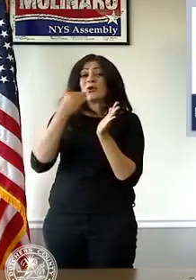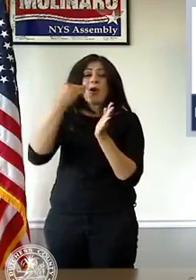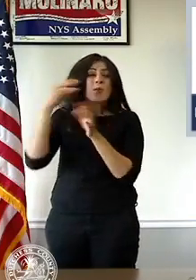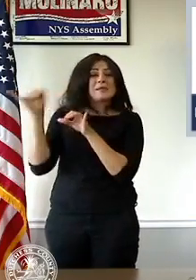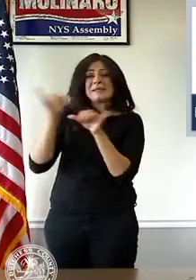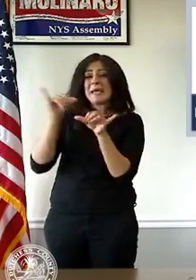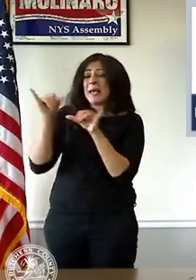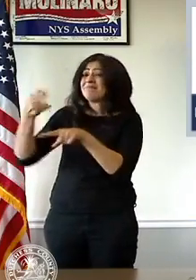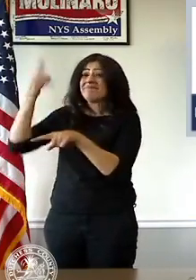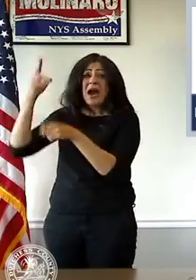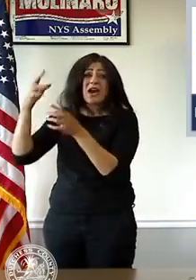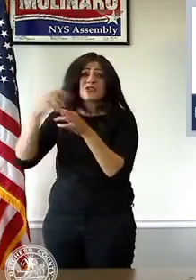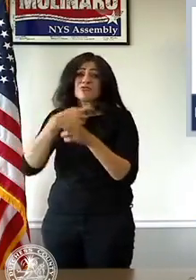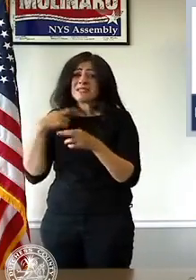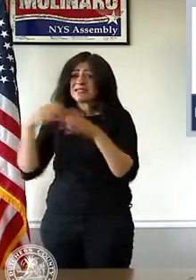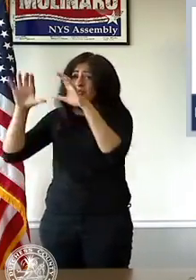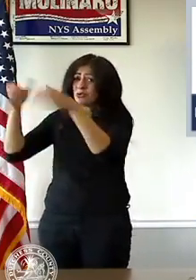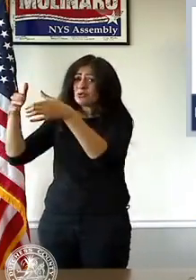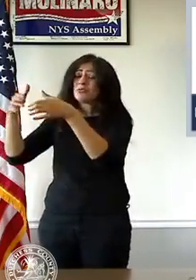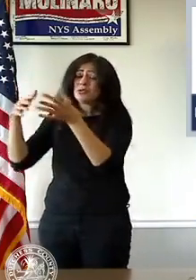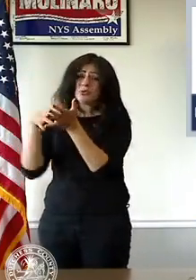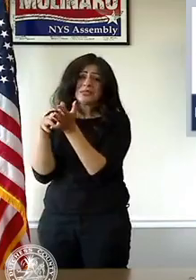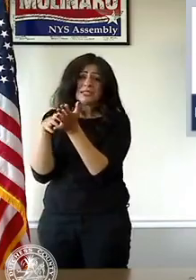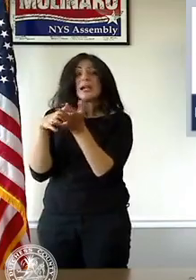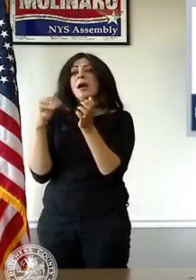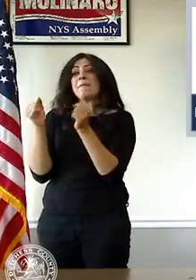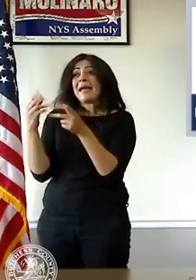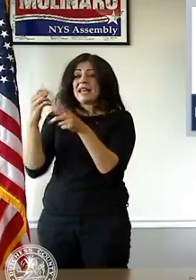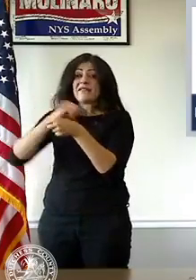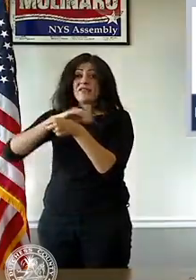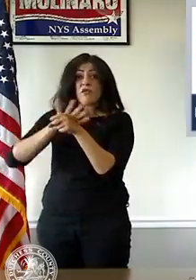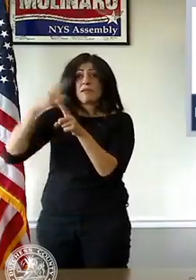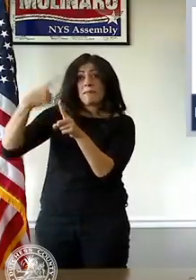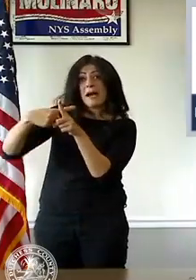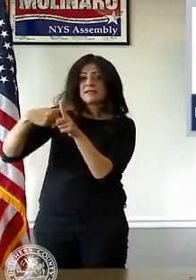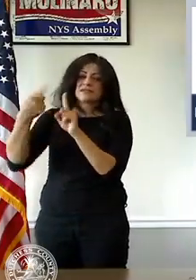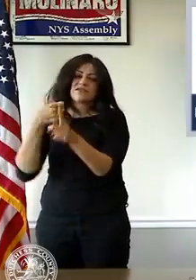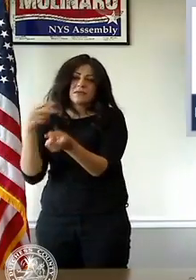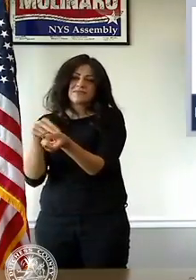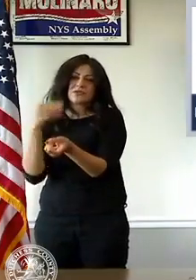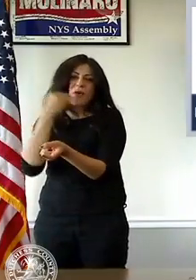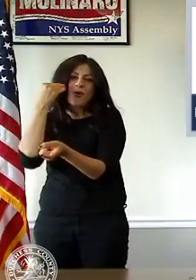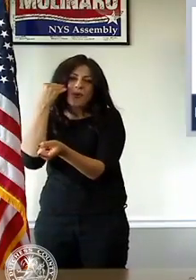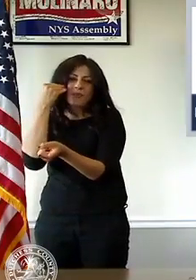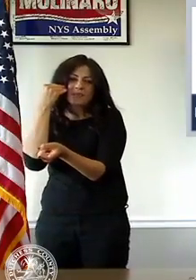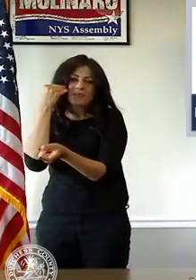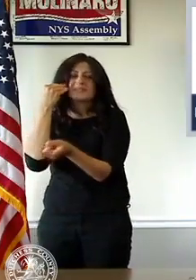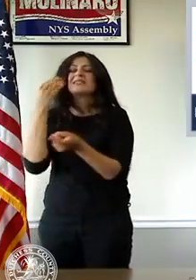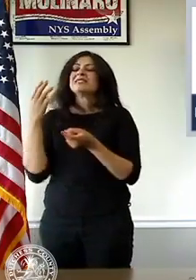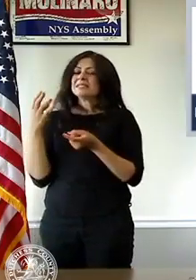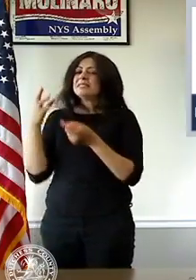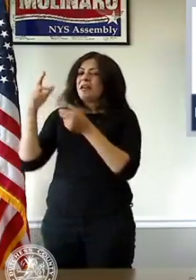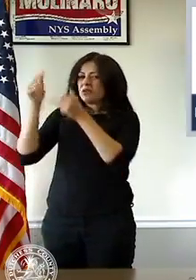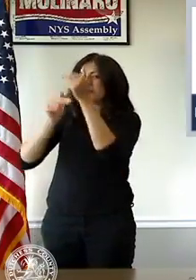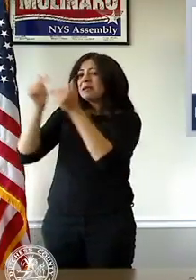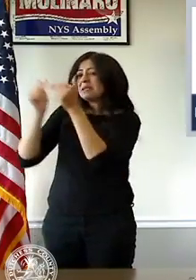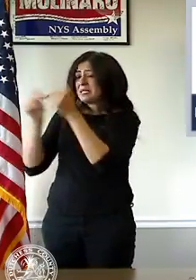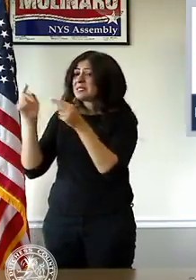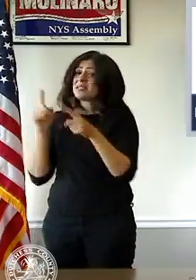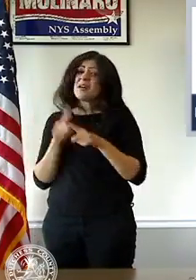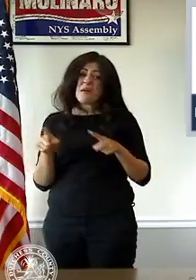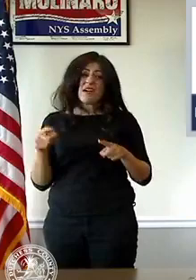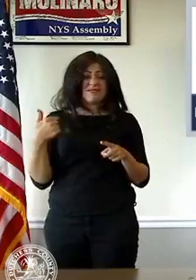much higher risk. In fact, a good number of our cases do come from nursing home are from nursing home facilities, but I am